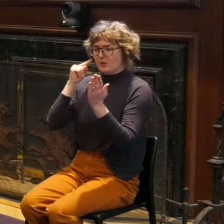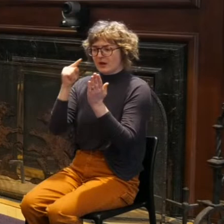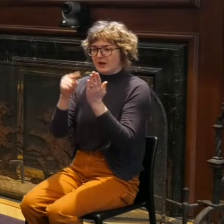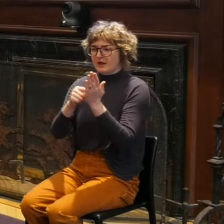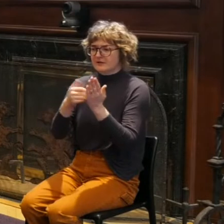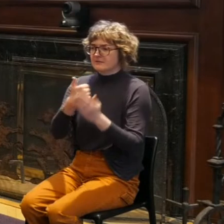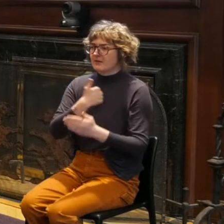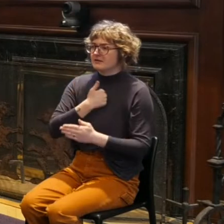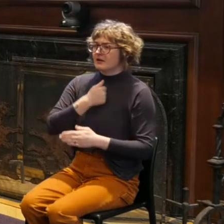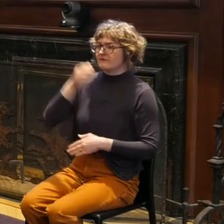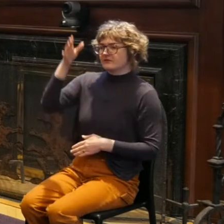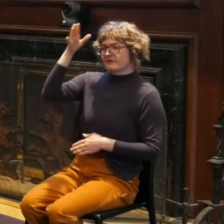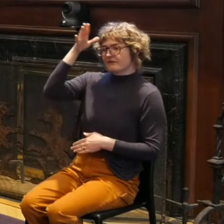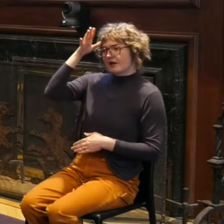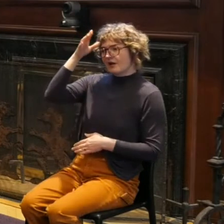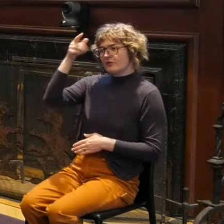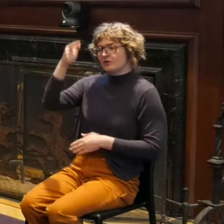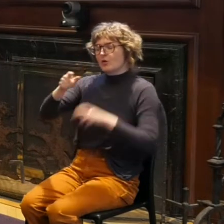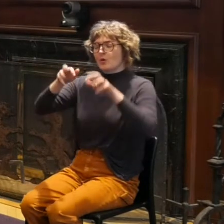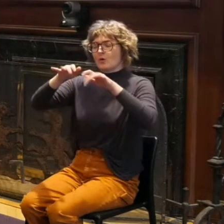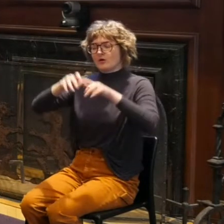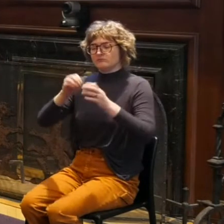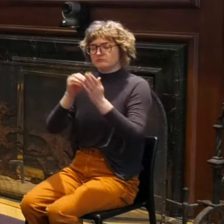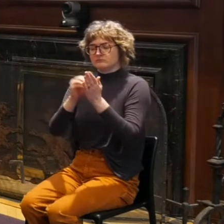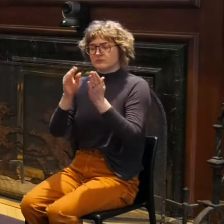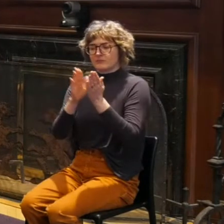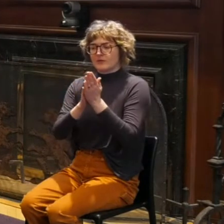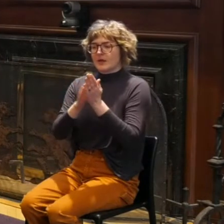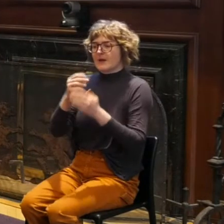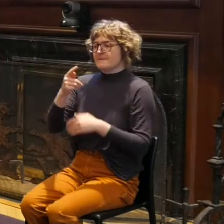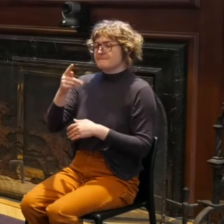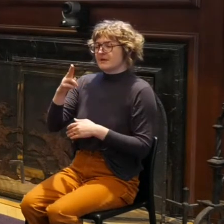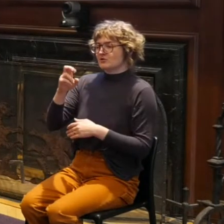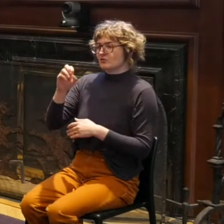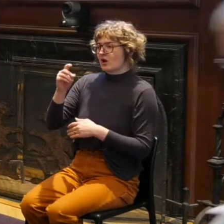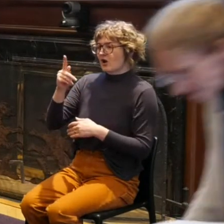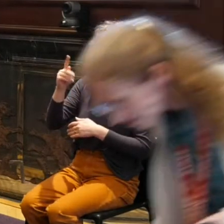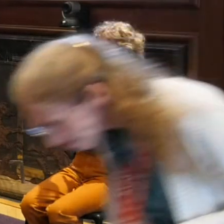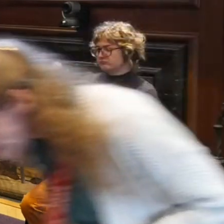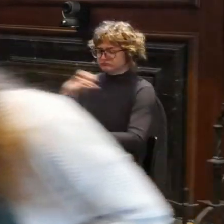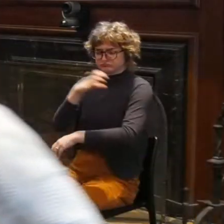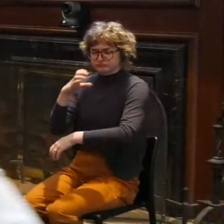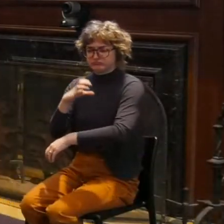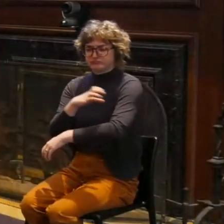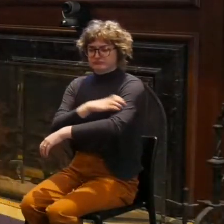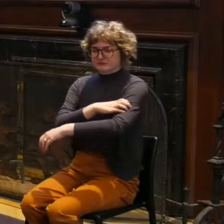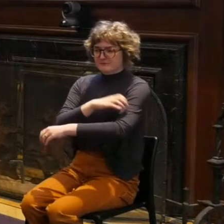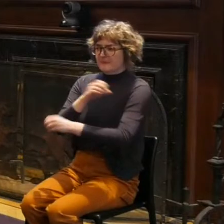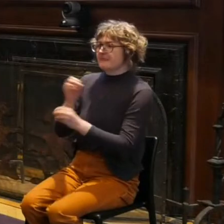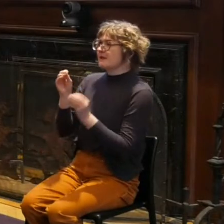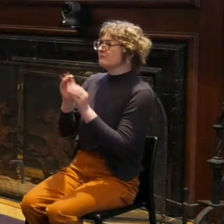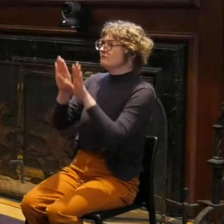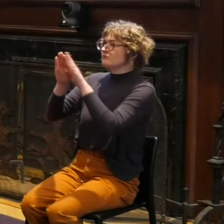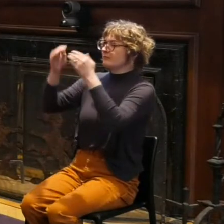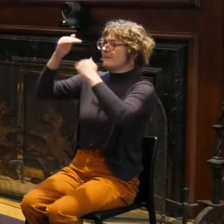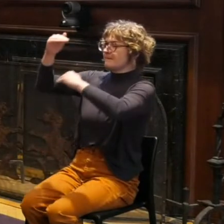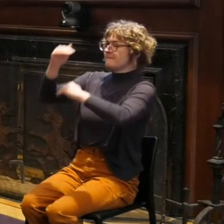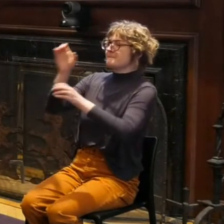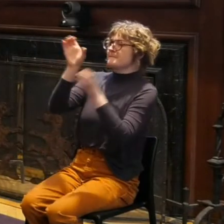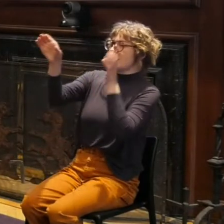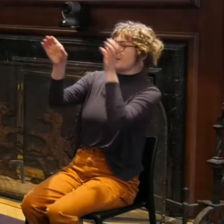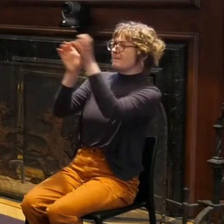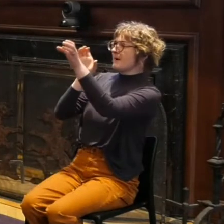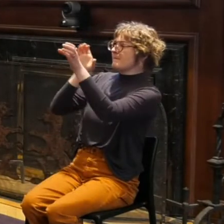father. You typed me as the patriarch who stacks the stocks of the family shop, who stands